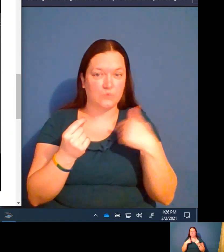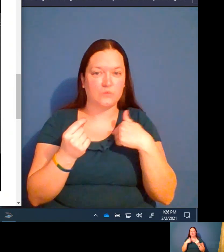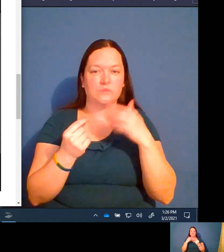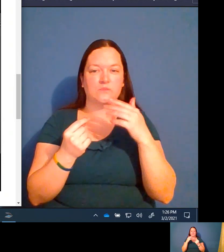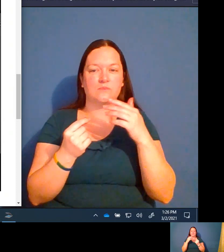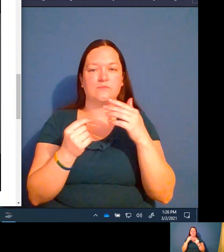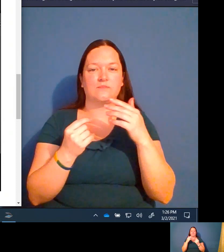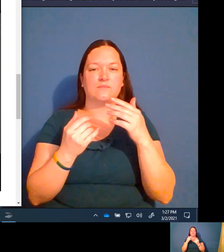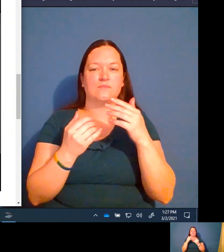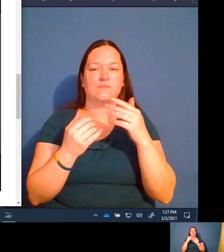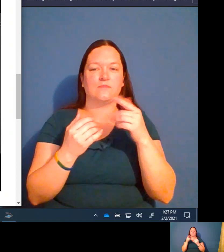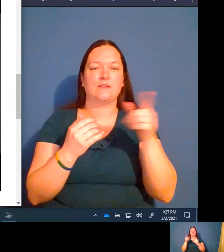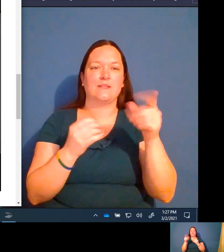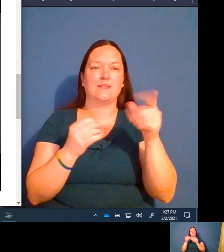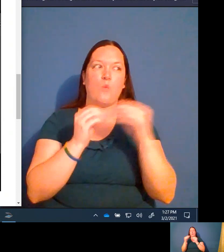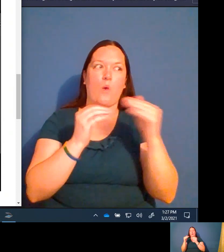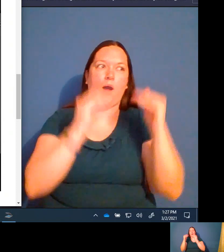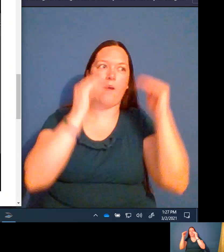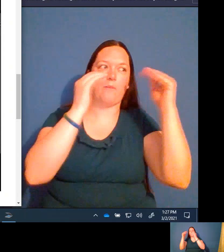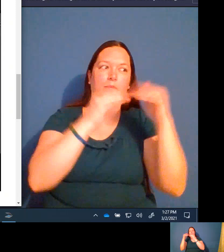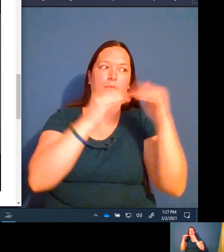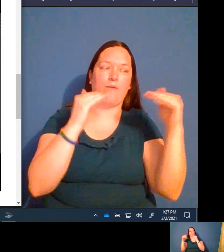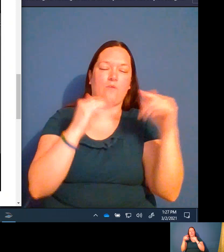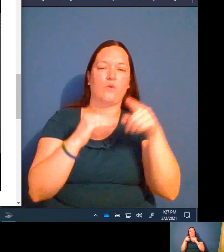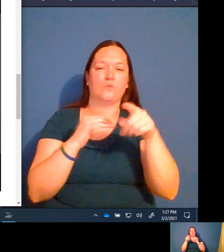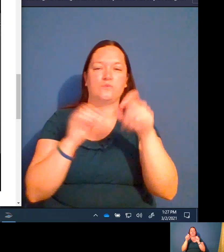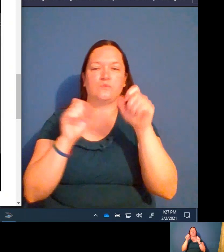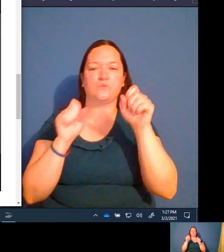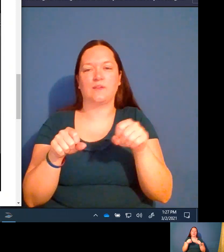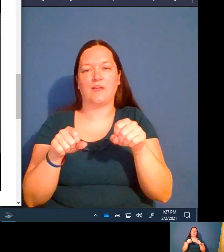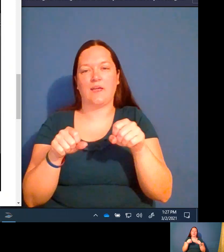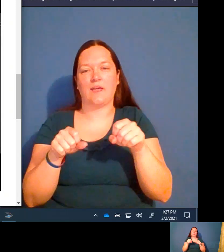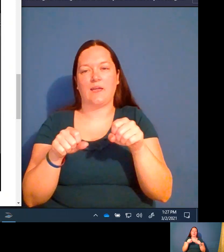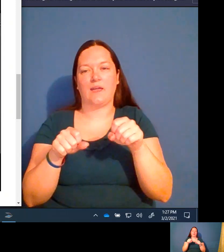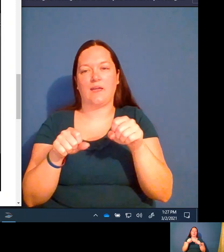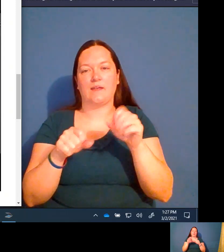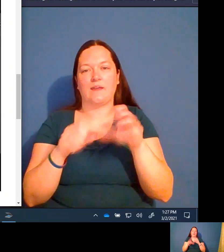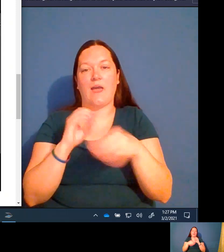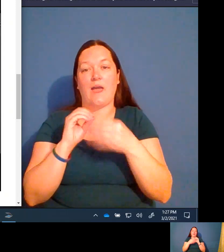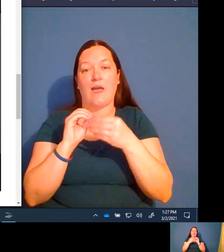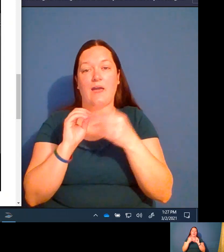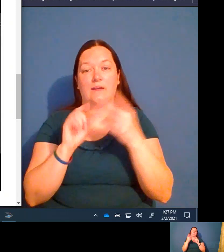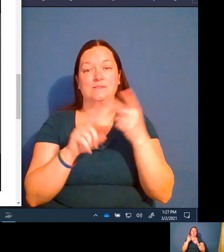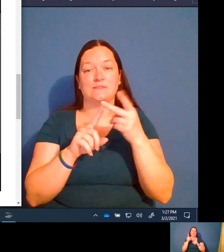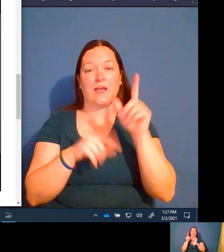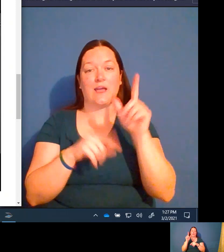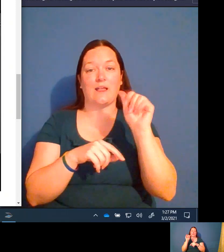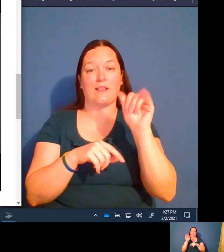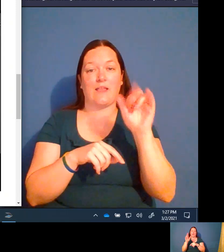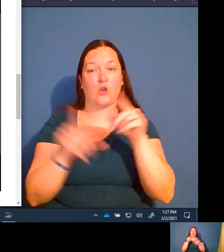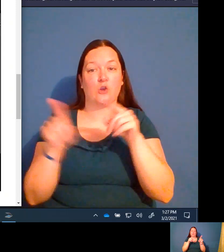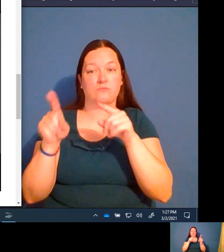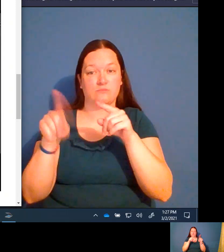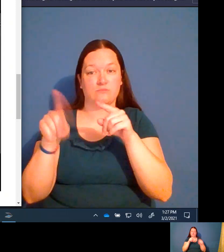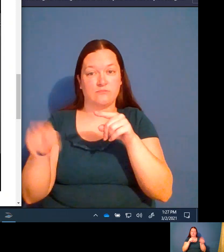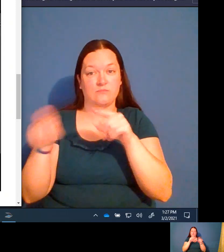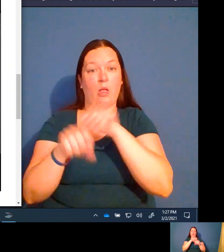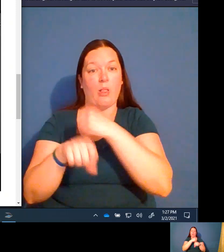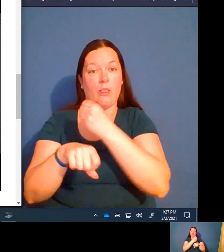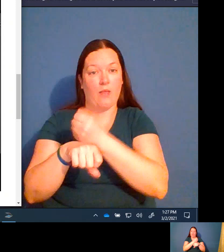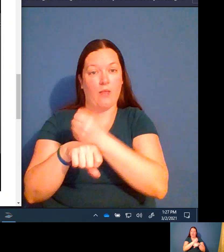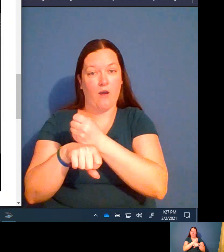you guys this. This is, you know, higher level stuff here. But you can hit a second layer, right? You could go ahead and lock this layer, and then you